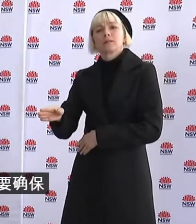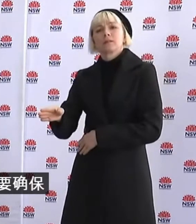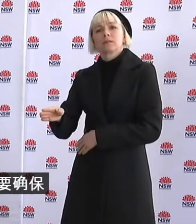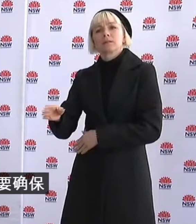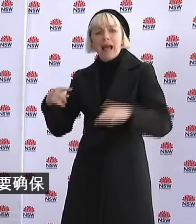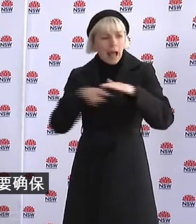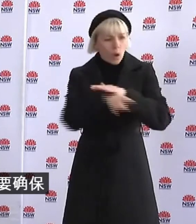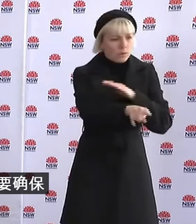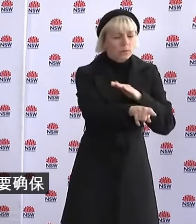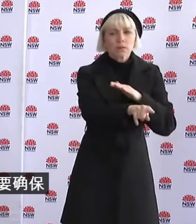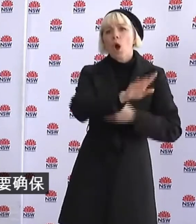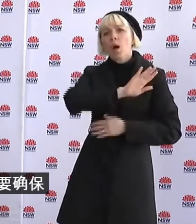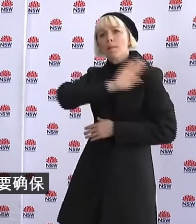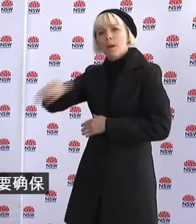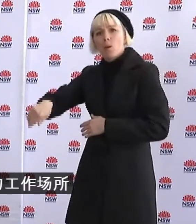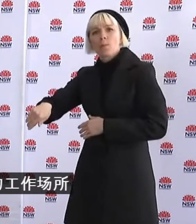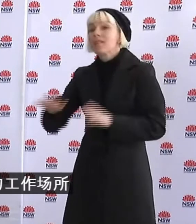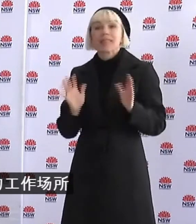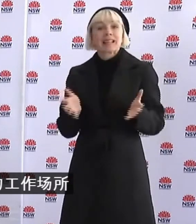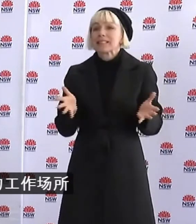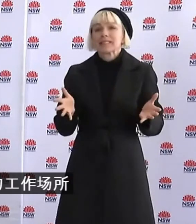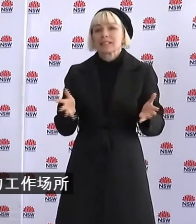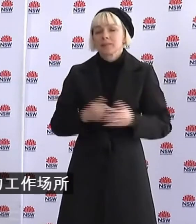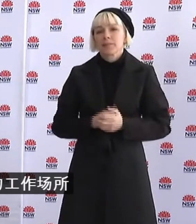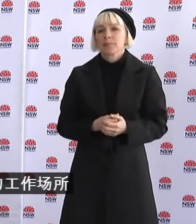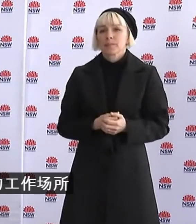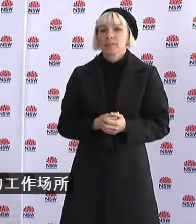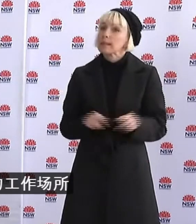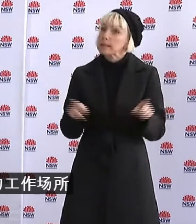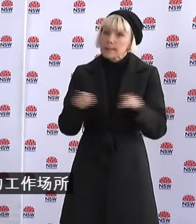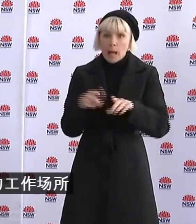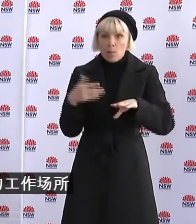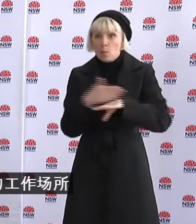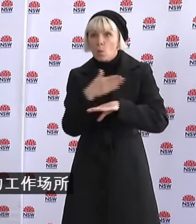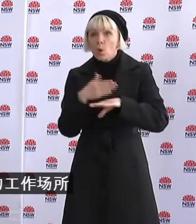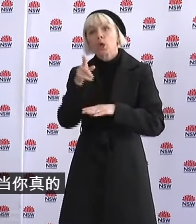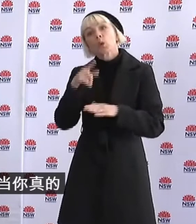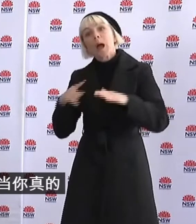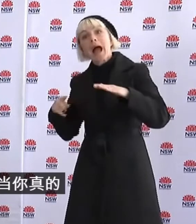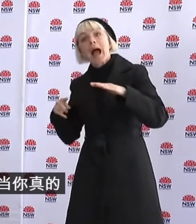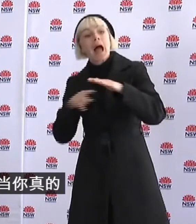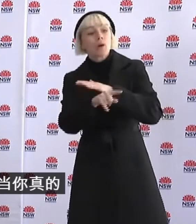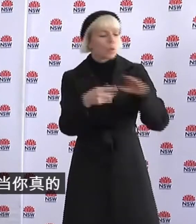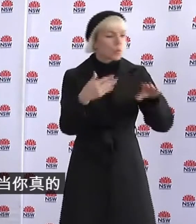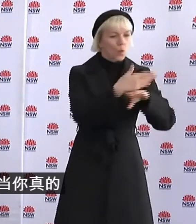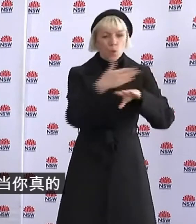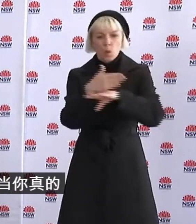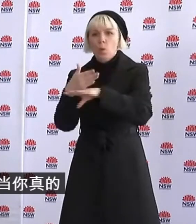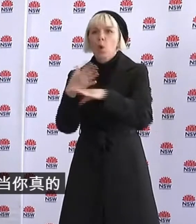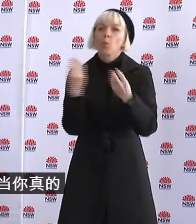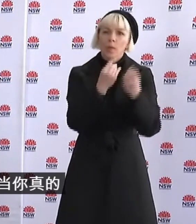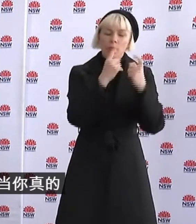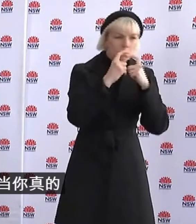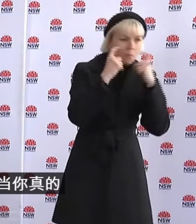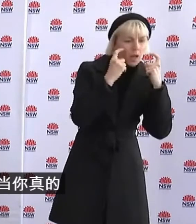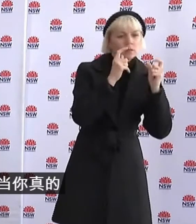you leave the house. And that's why we're making sure in workplaces that all those safety arrangements are in place, because this disease is so contagious.